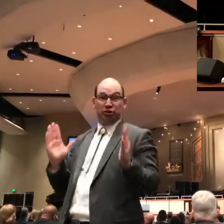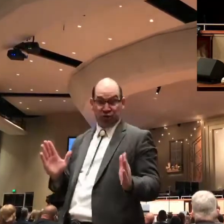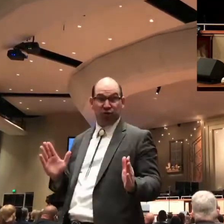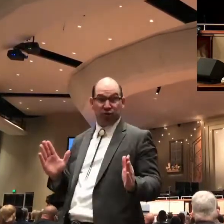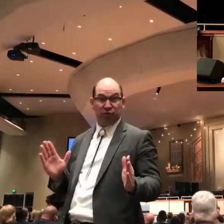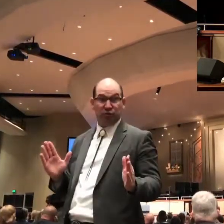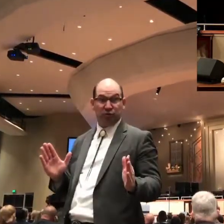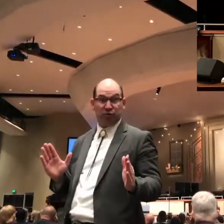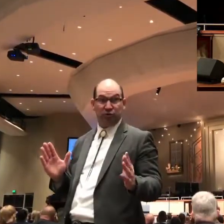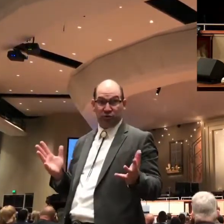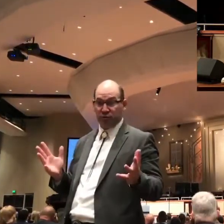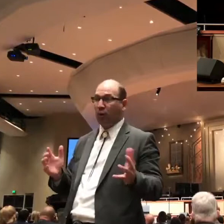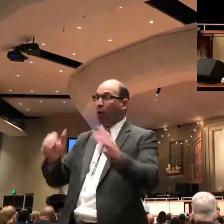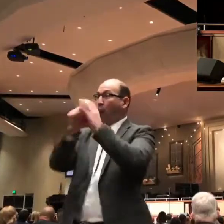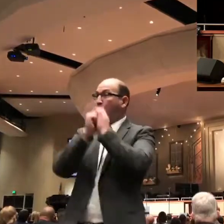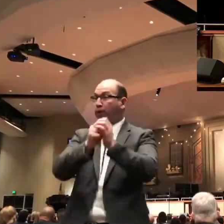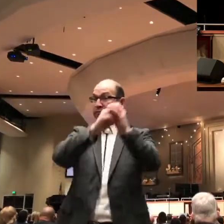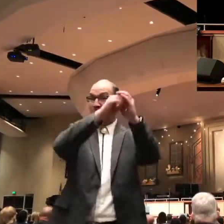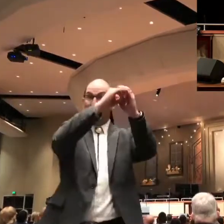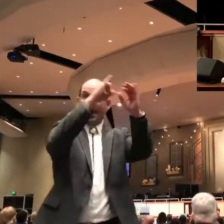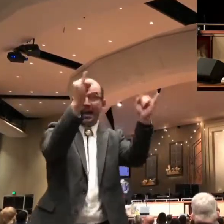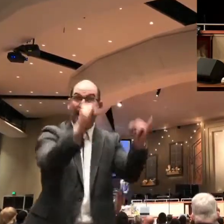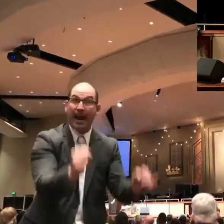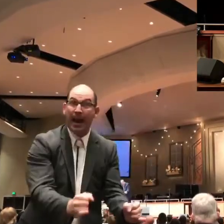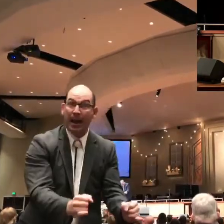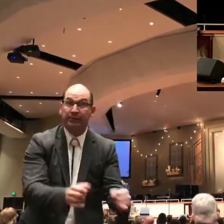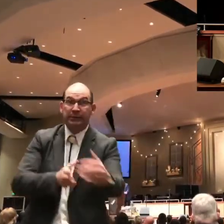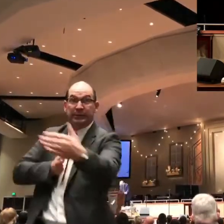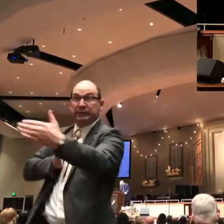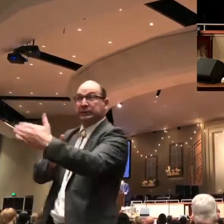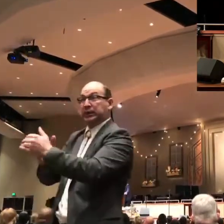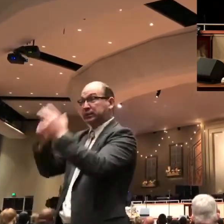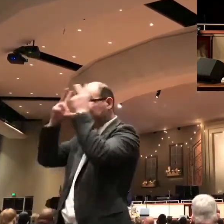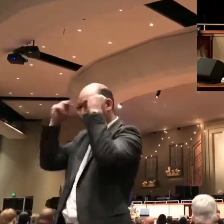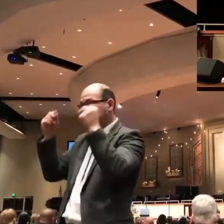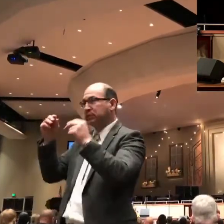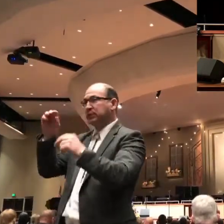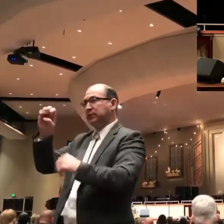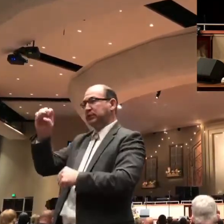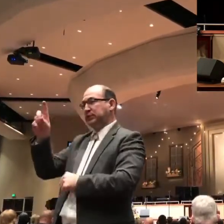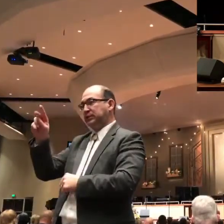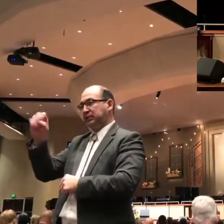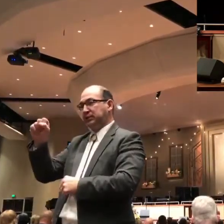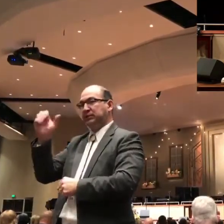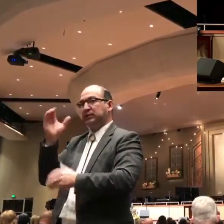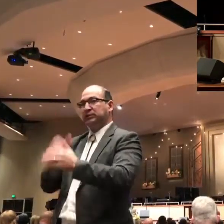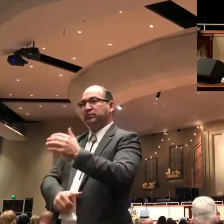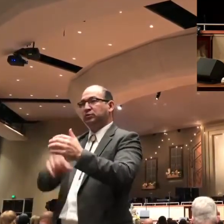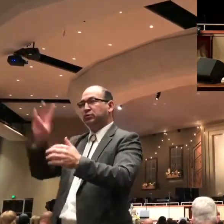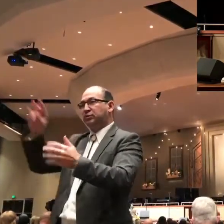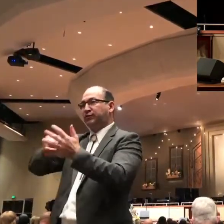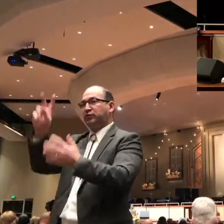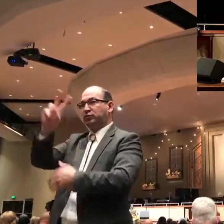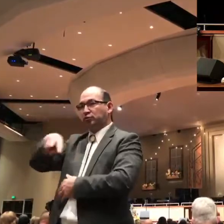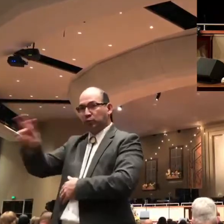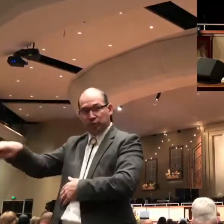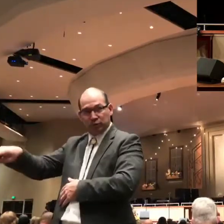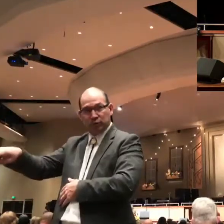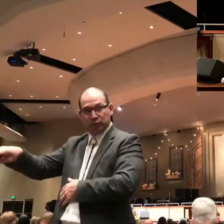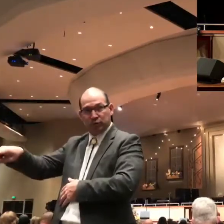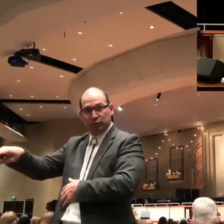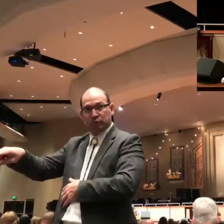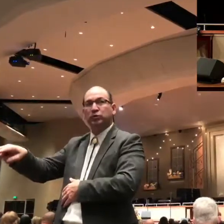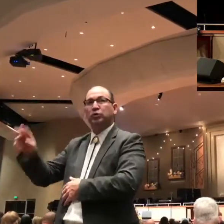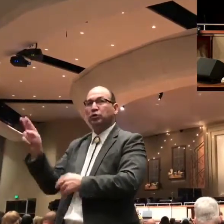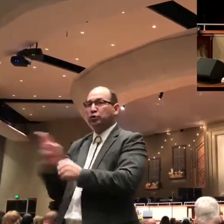these worshipers of false gods withstood Moses, Exodus 7:22. And the magicians of Egypt did so with their enchantments. And